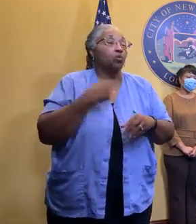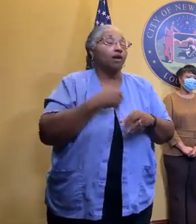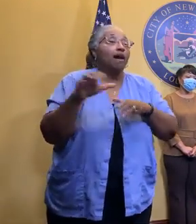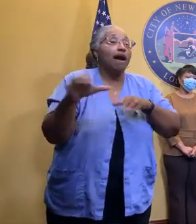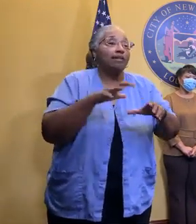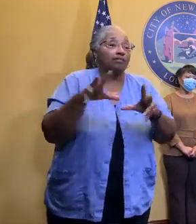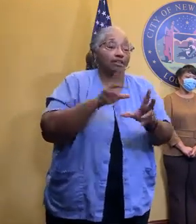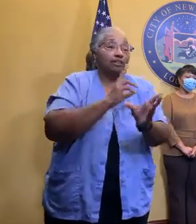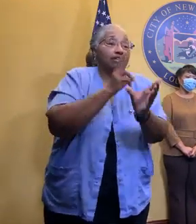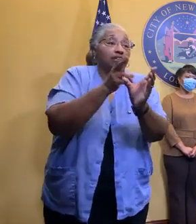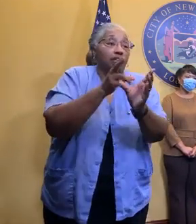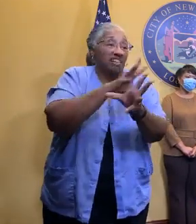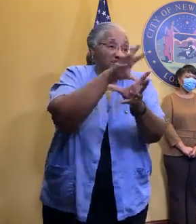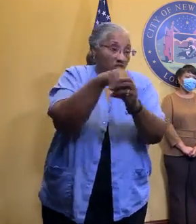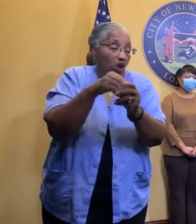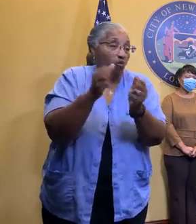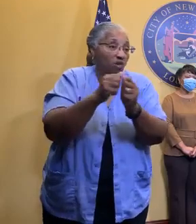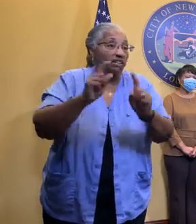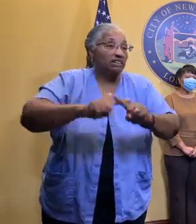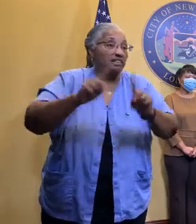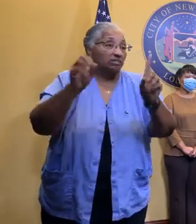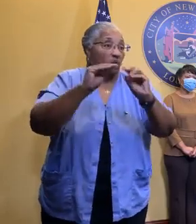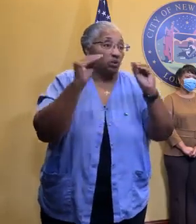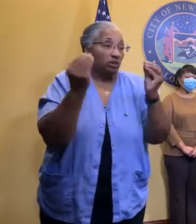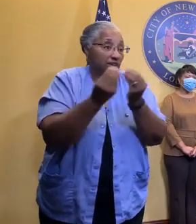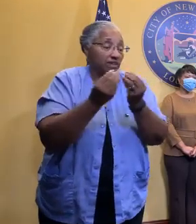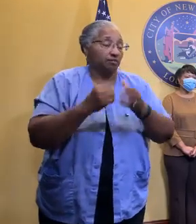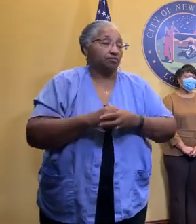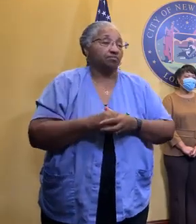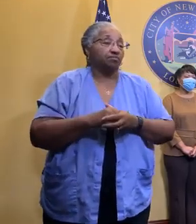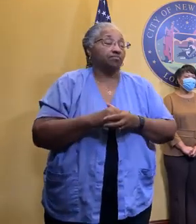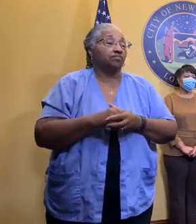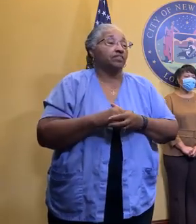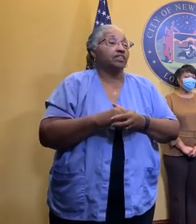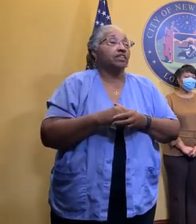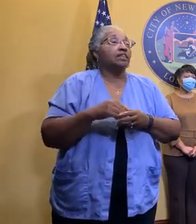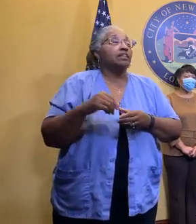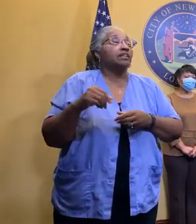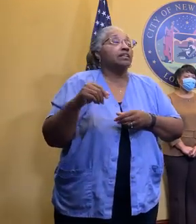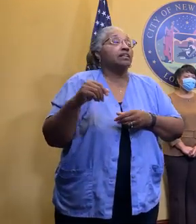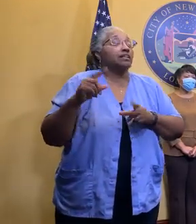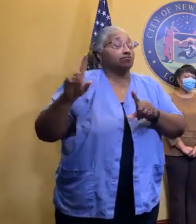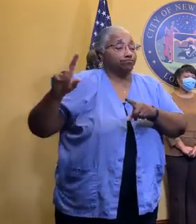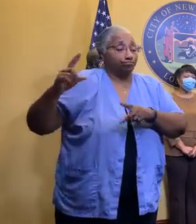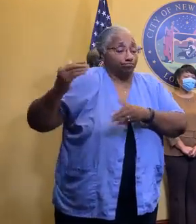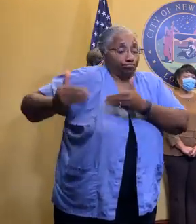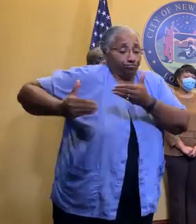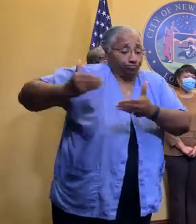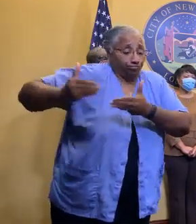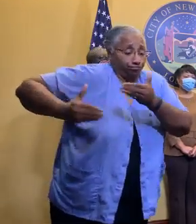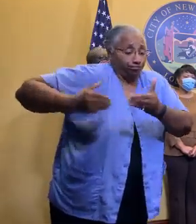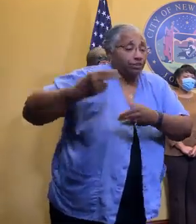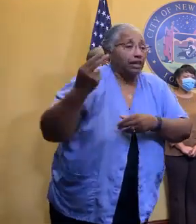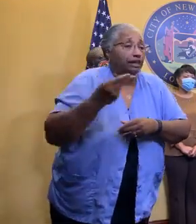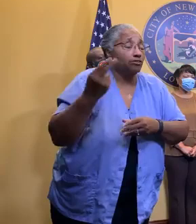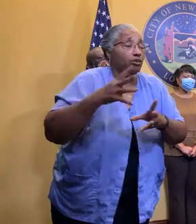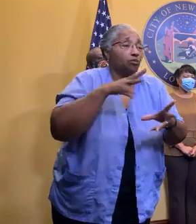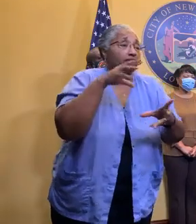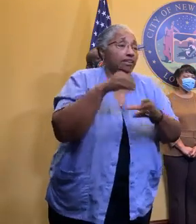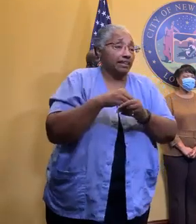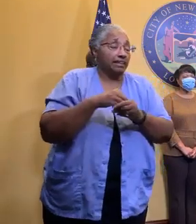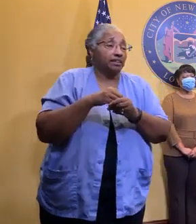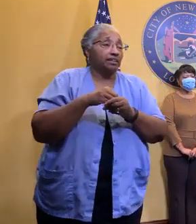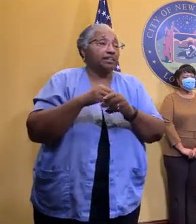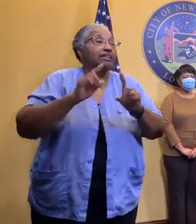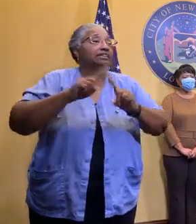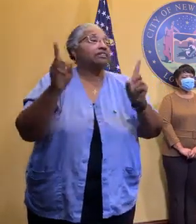organizations. Strong and cohesive, naturally occurring social networks that have decades of history in the various communities of Orleans